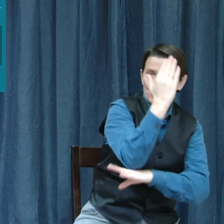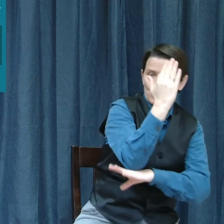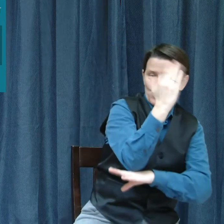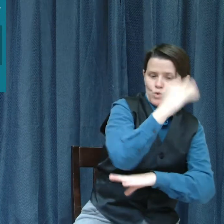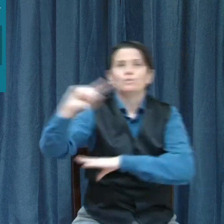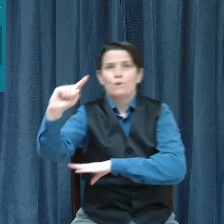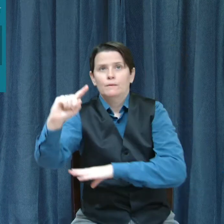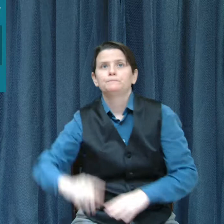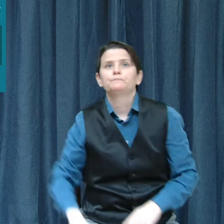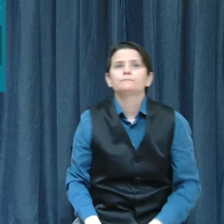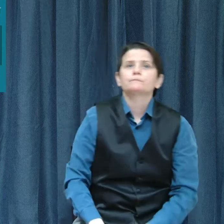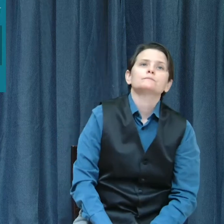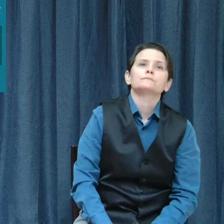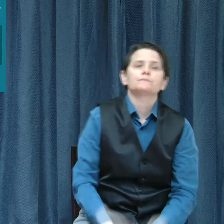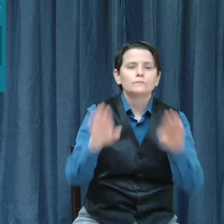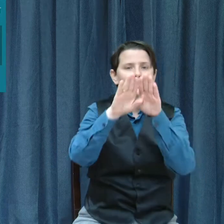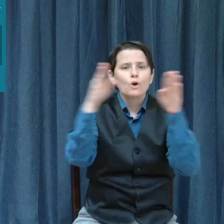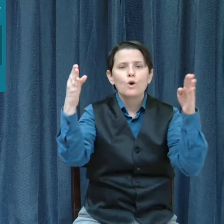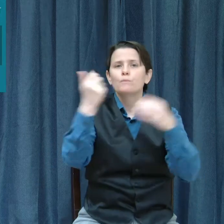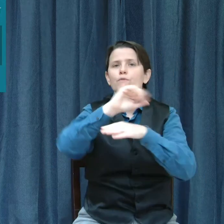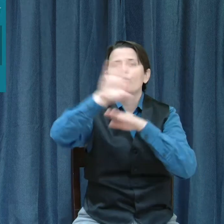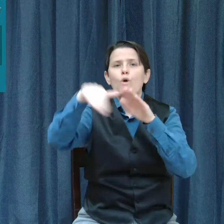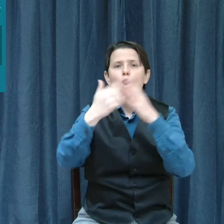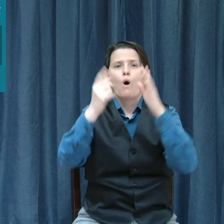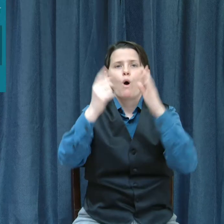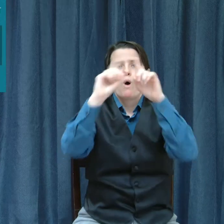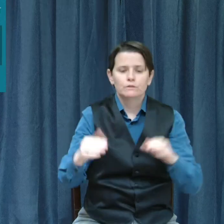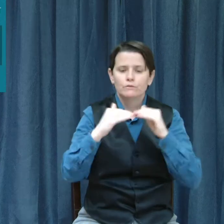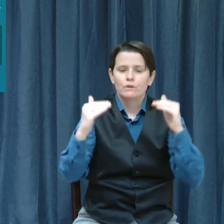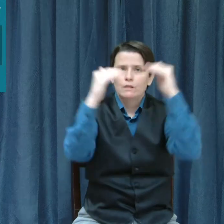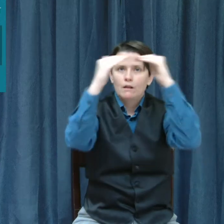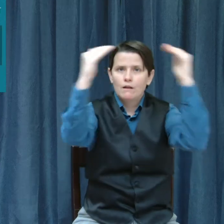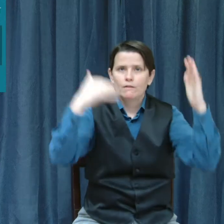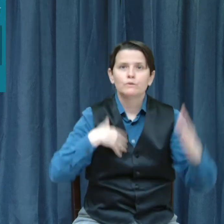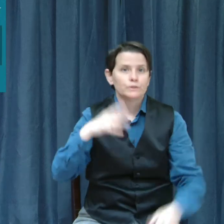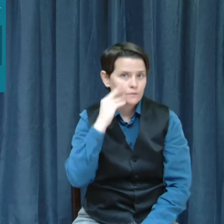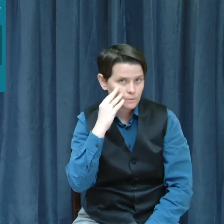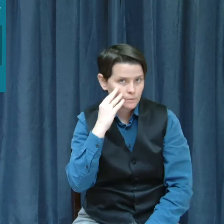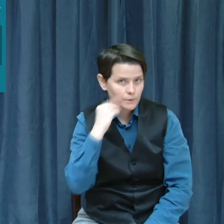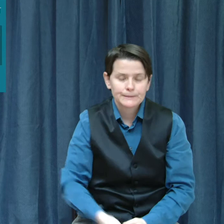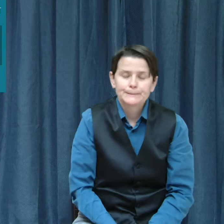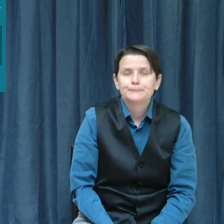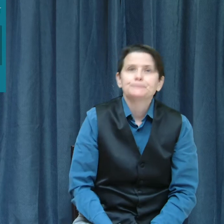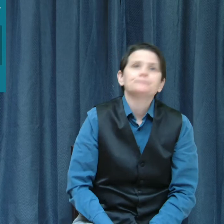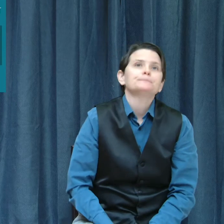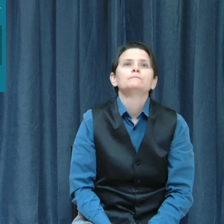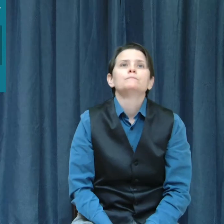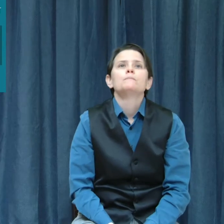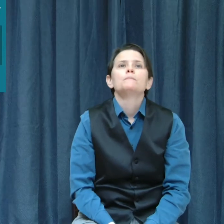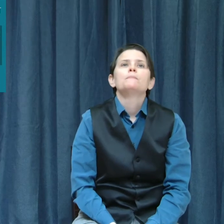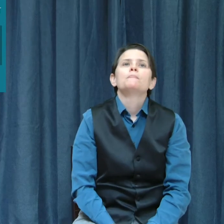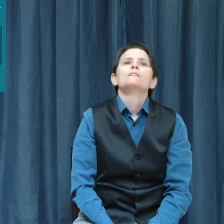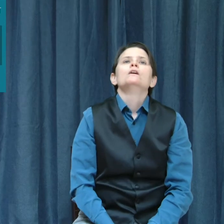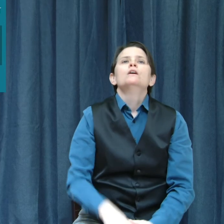and is open to all levels. Join Mark Hicks on Sunday, February 14th at 1 p.m. via Zoom for a rich